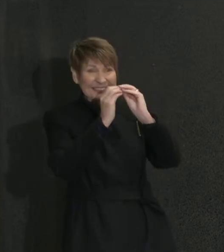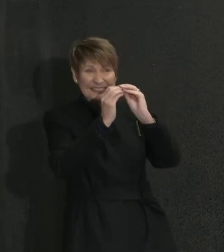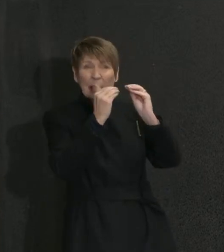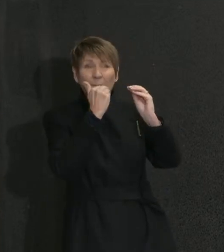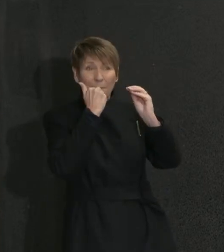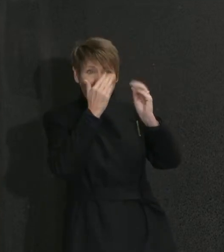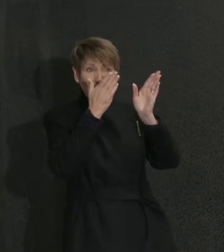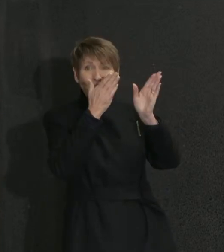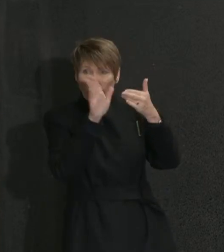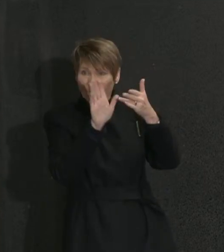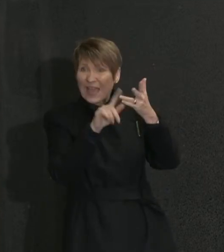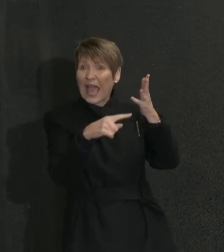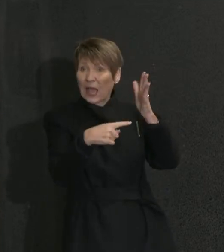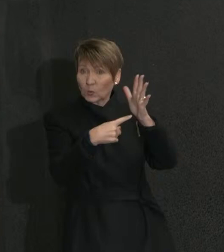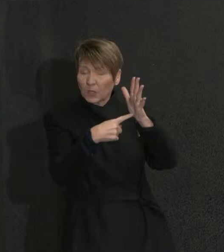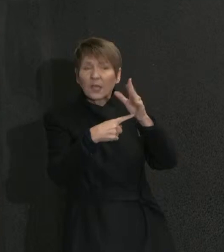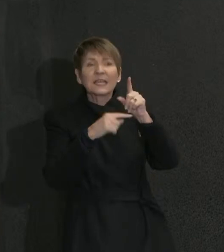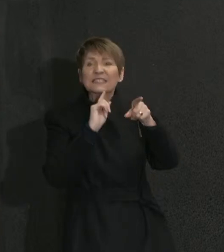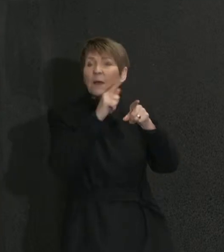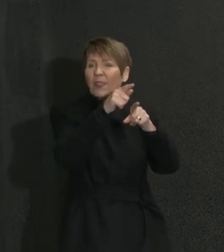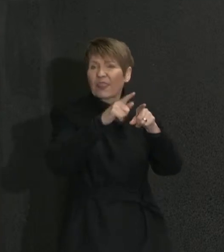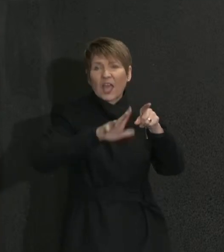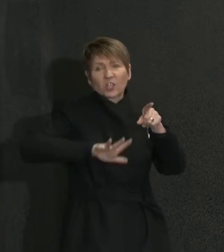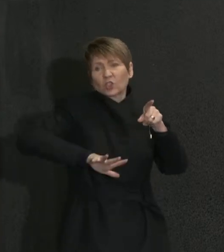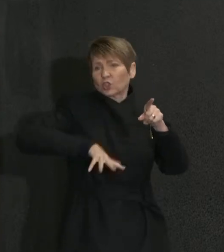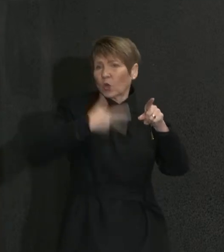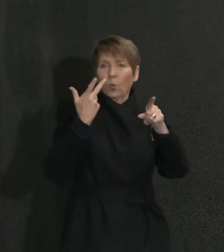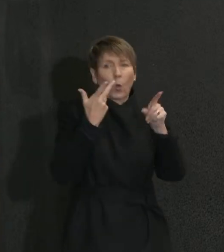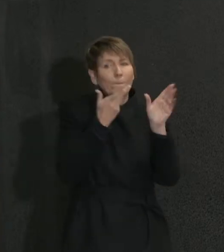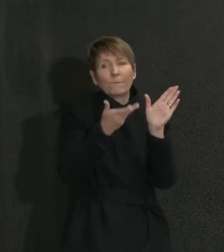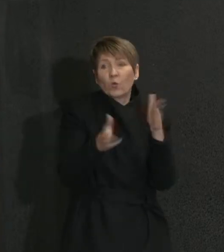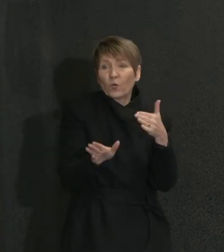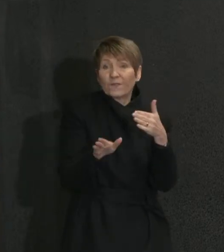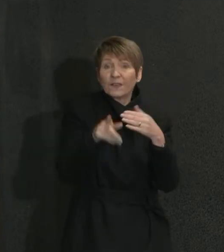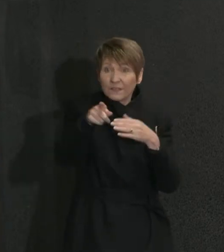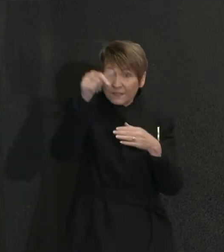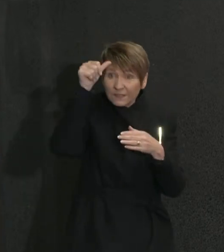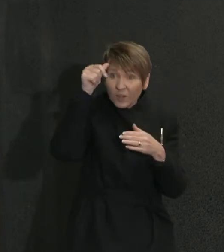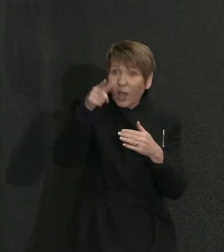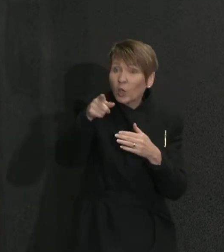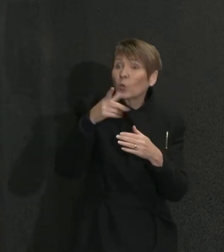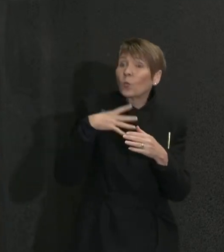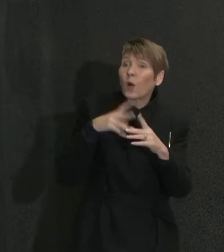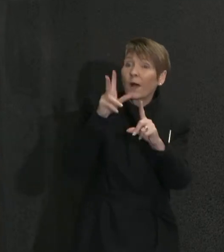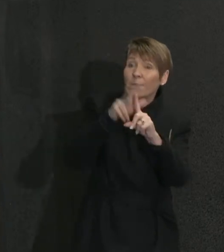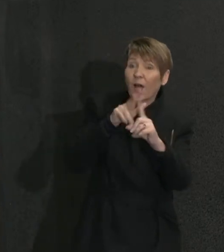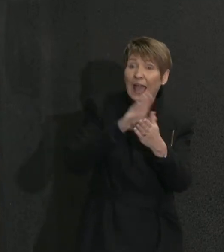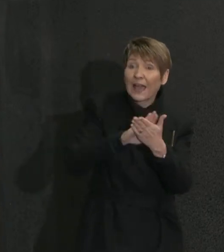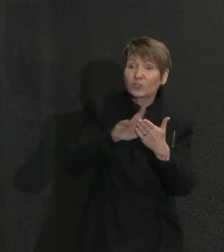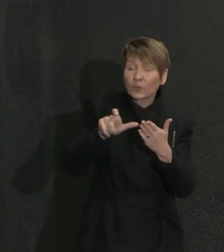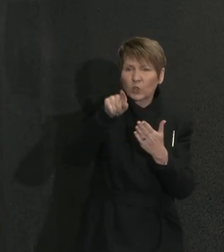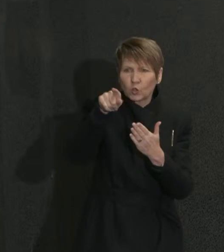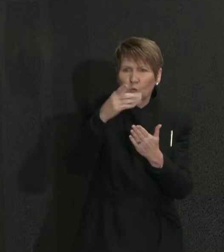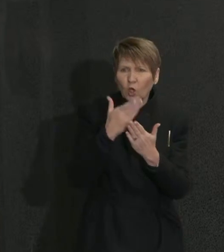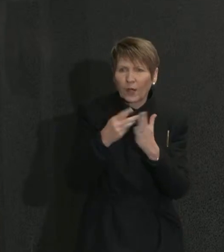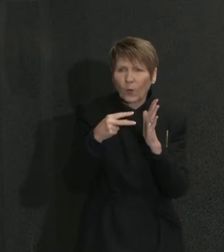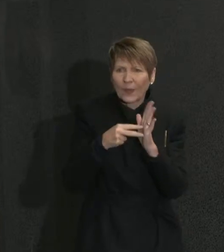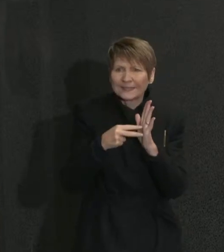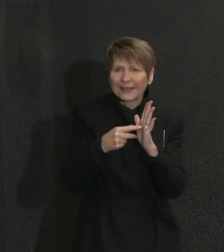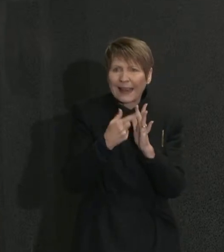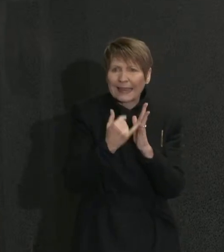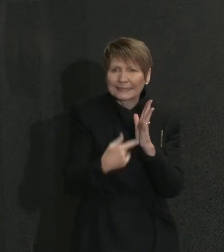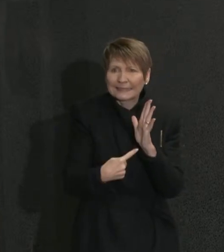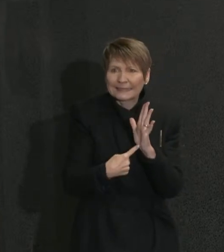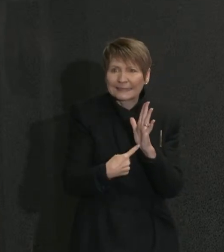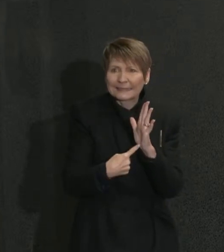having secured a public housing place, there can be some hesitancy about that. But pleasingly, this family has